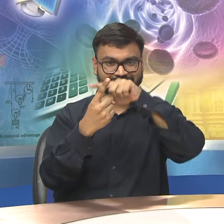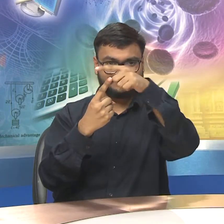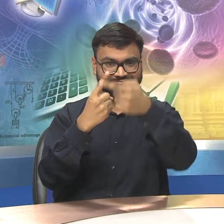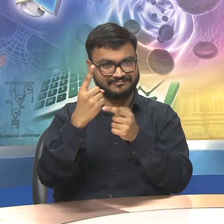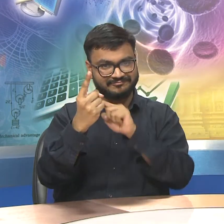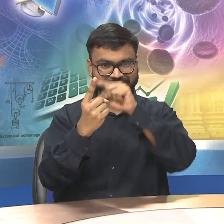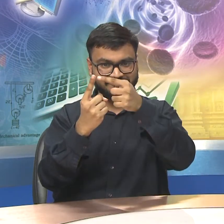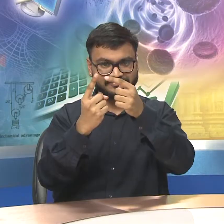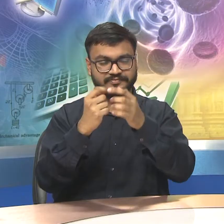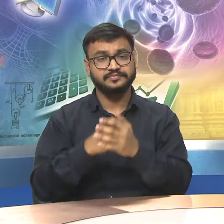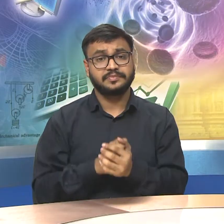Think.